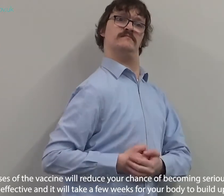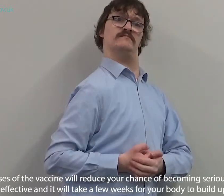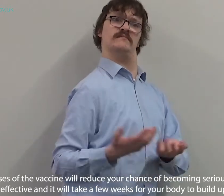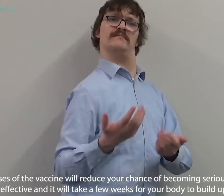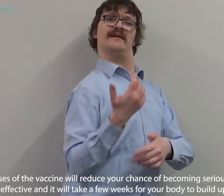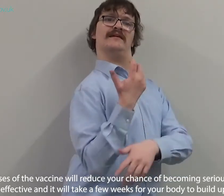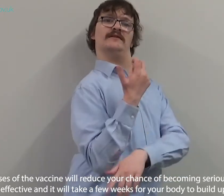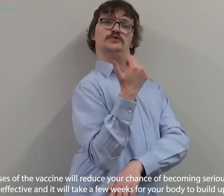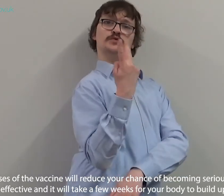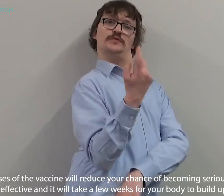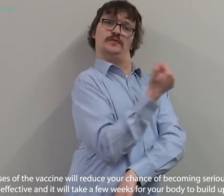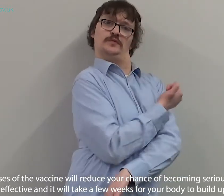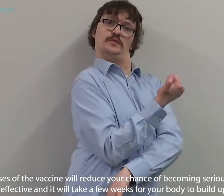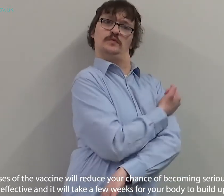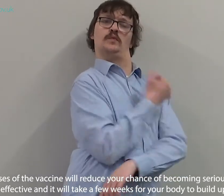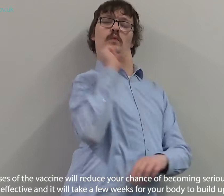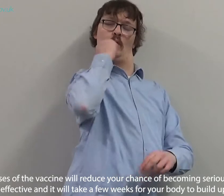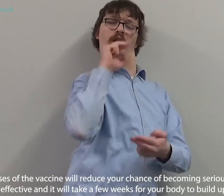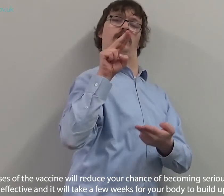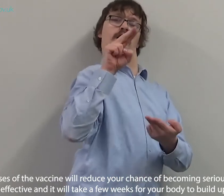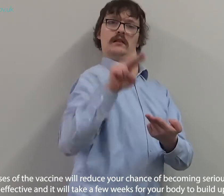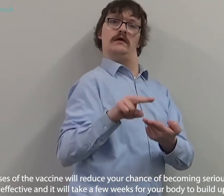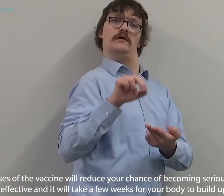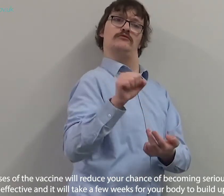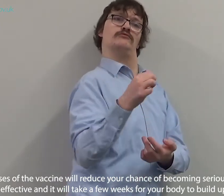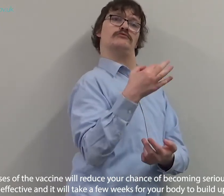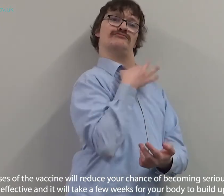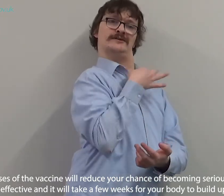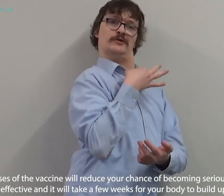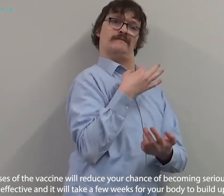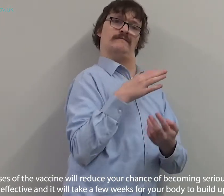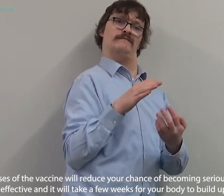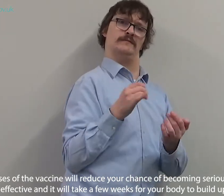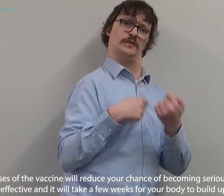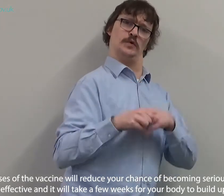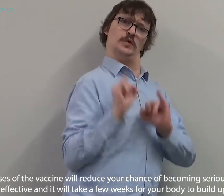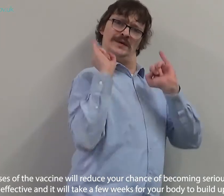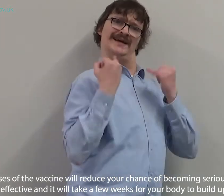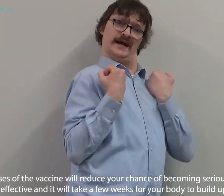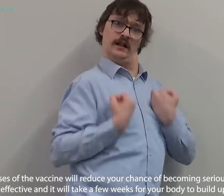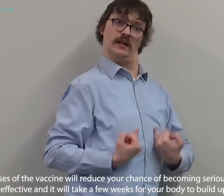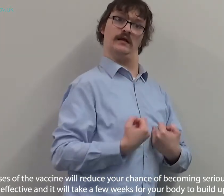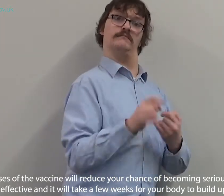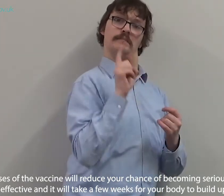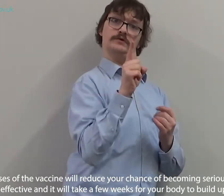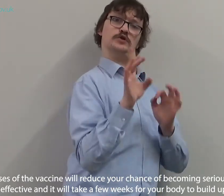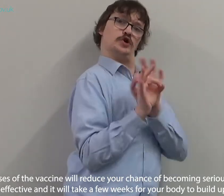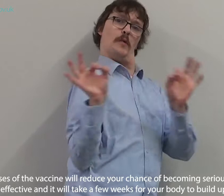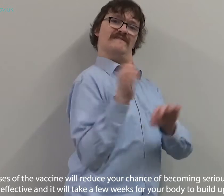While two doses of the vaccine will reduce your chance of becoming seriously ill. No vaccine is completely effective.